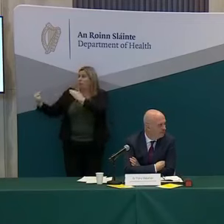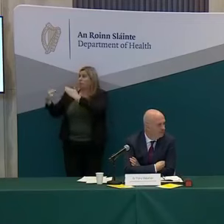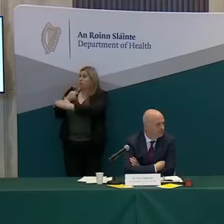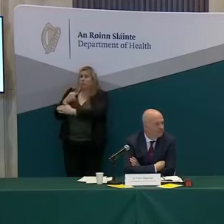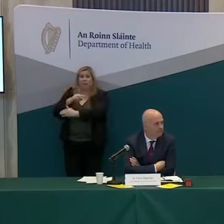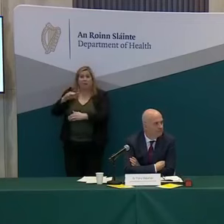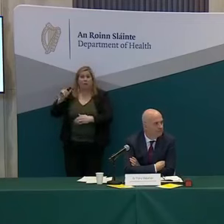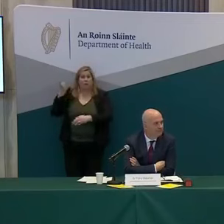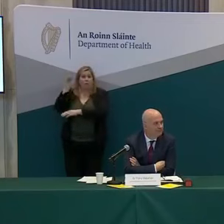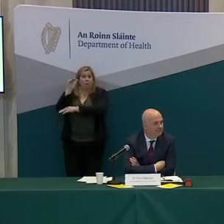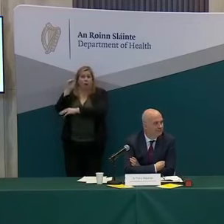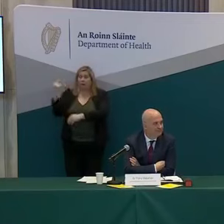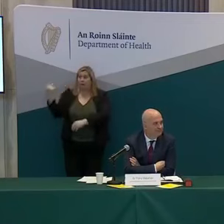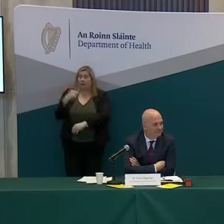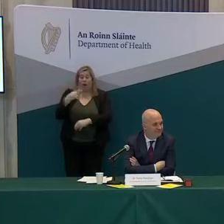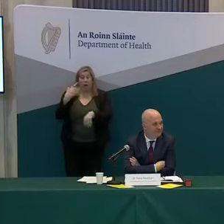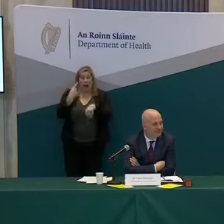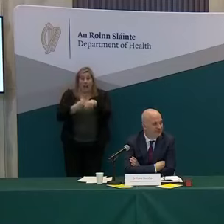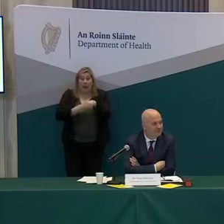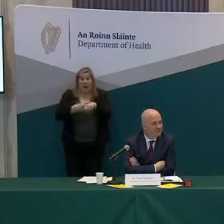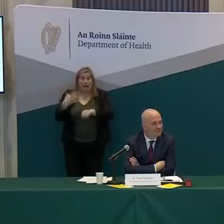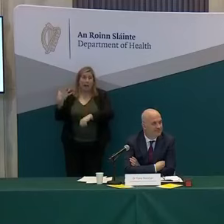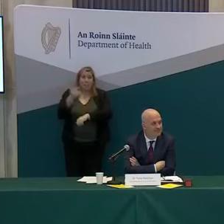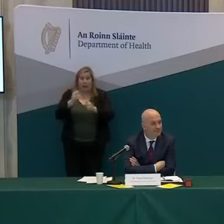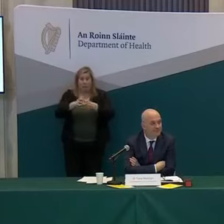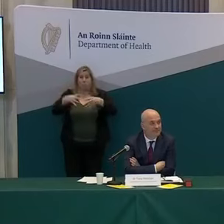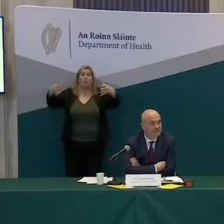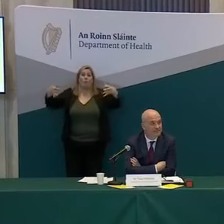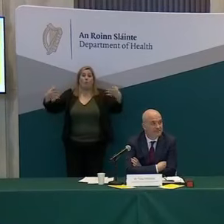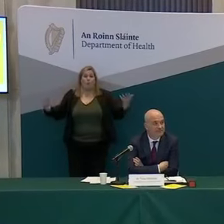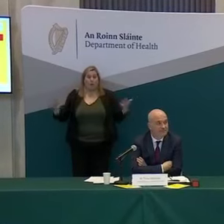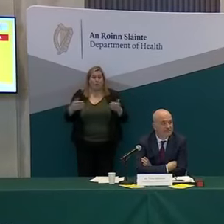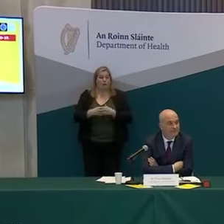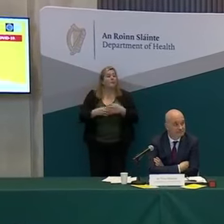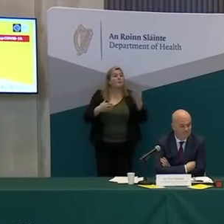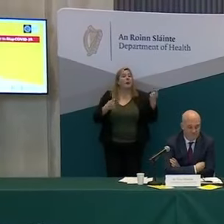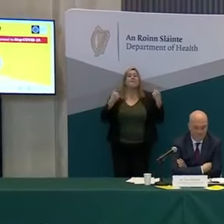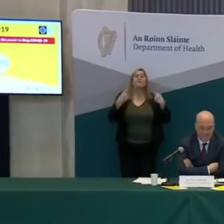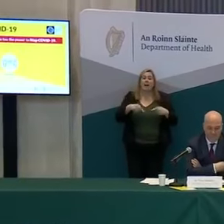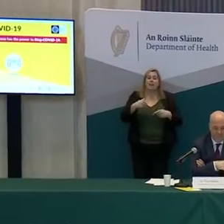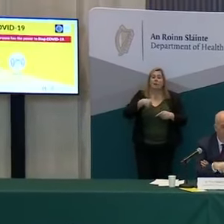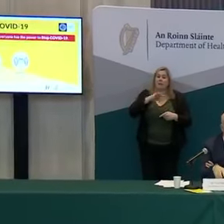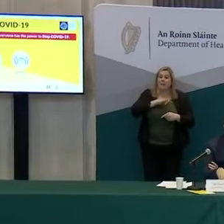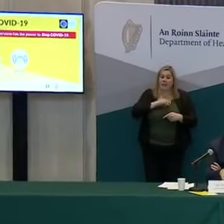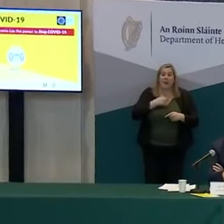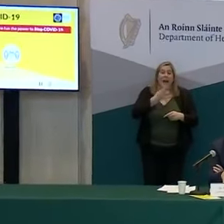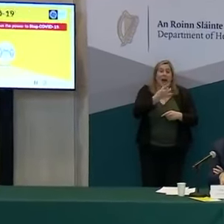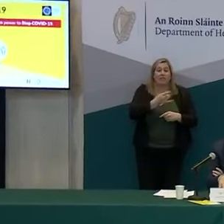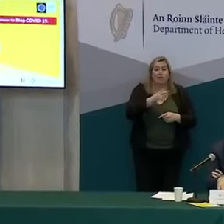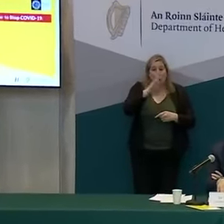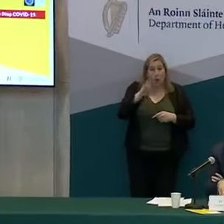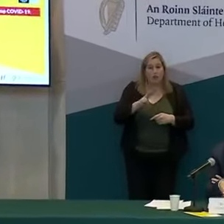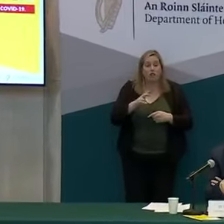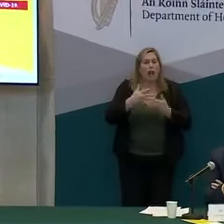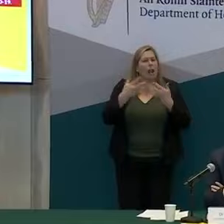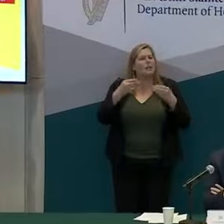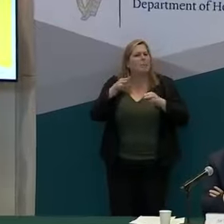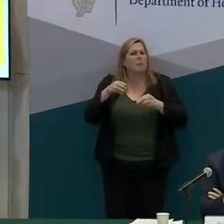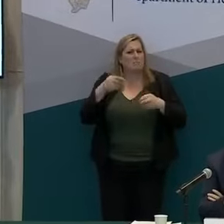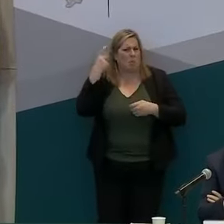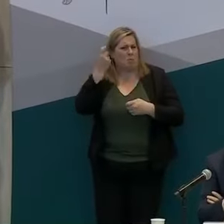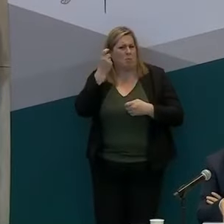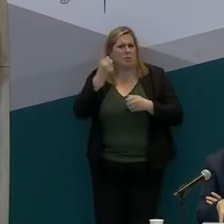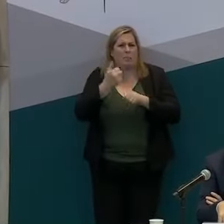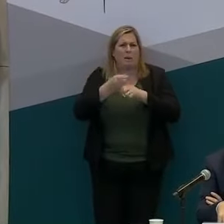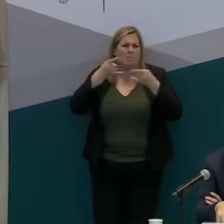it. Okay, and final question from me, Tony. A lot of people are wondering, I've asked you this question before, should we be wearing masks in public? It was